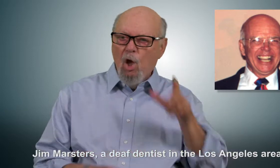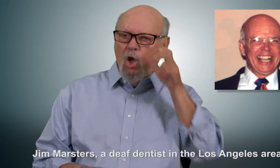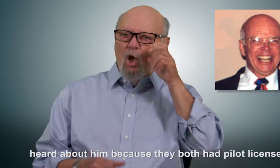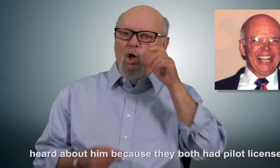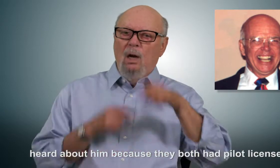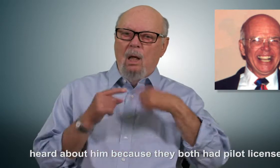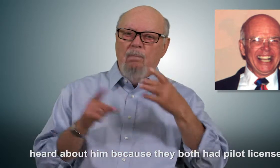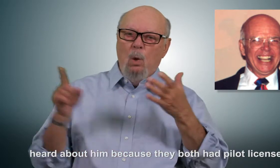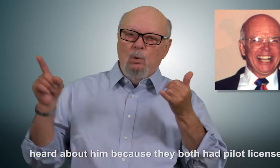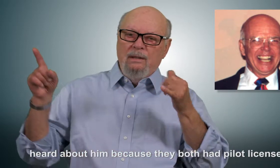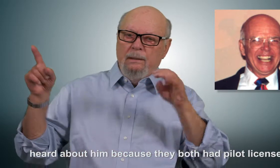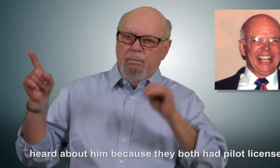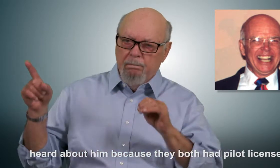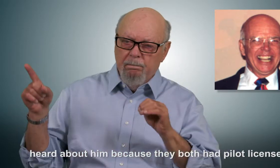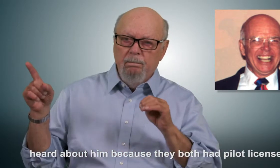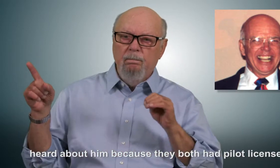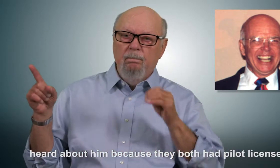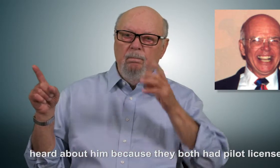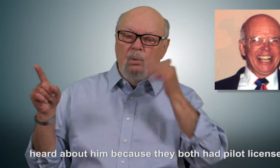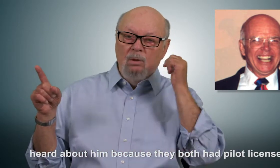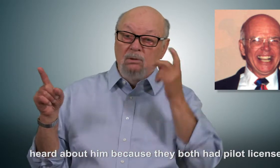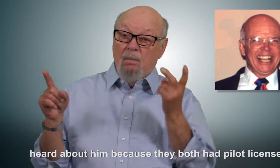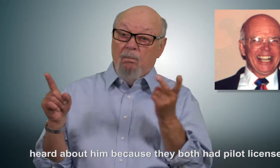heard about him because they both had pilot licenses.